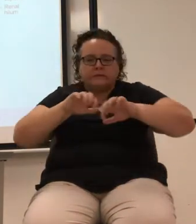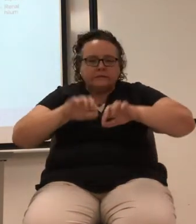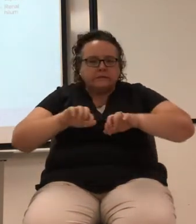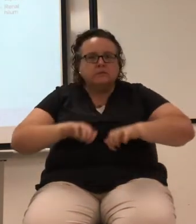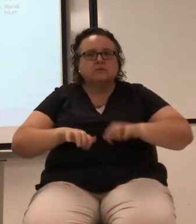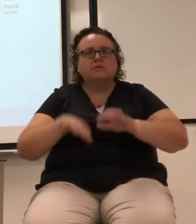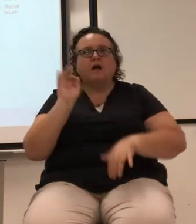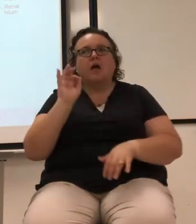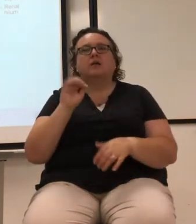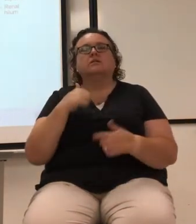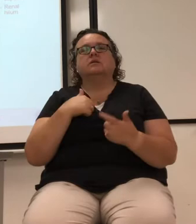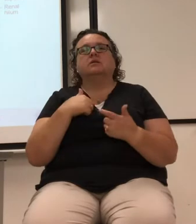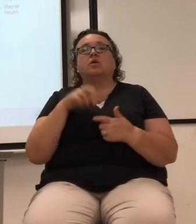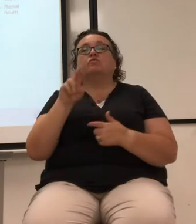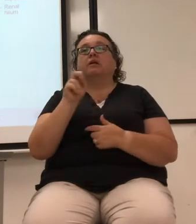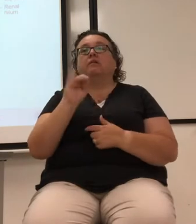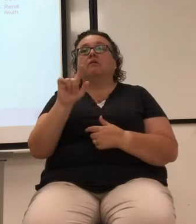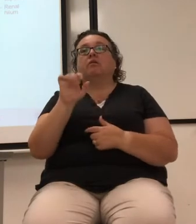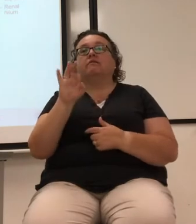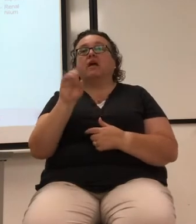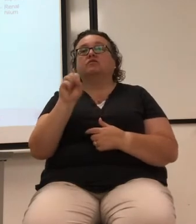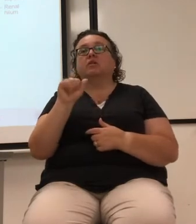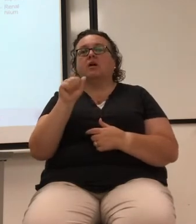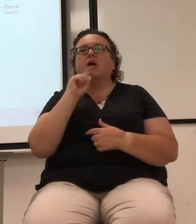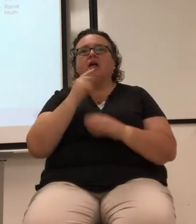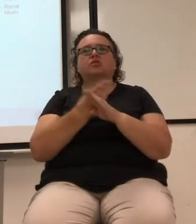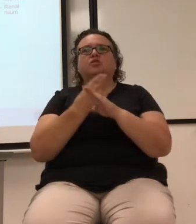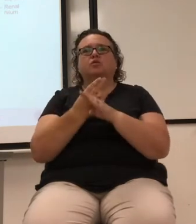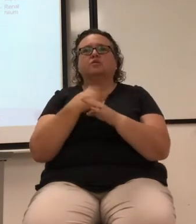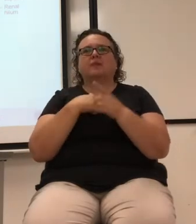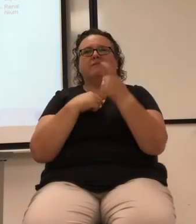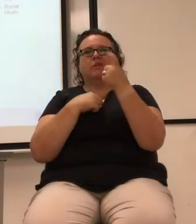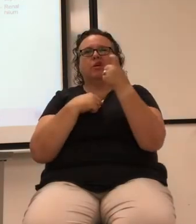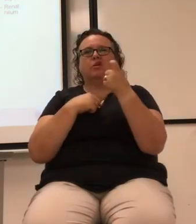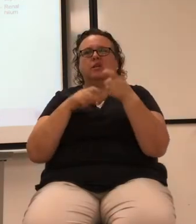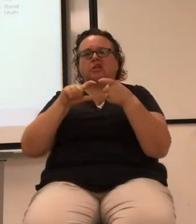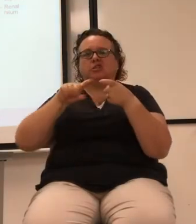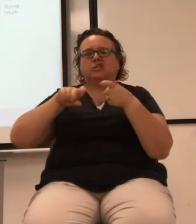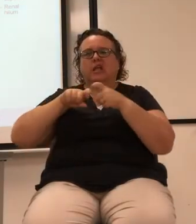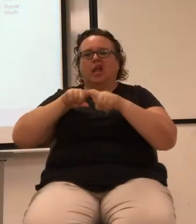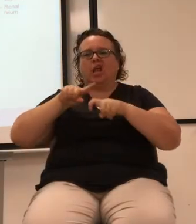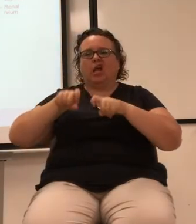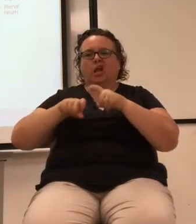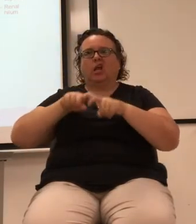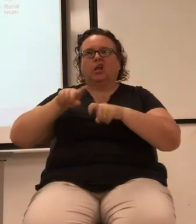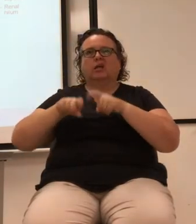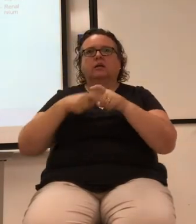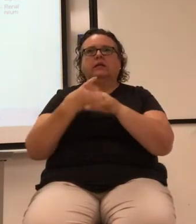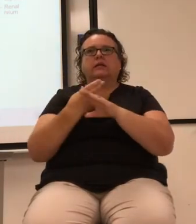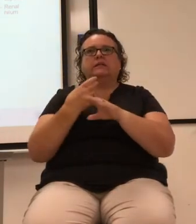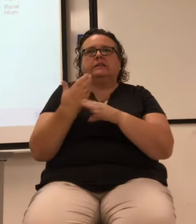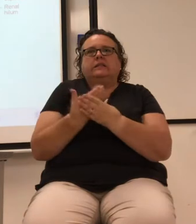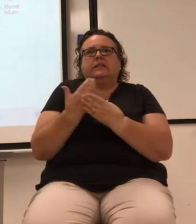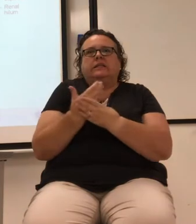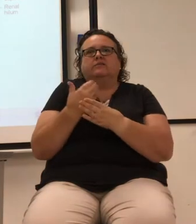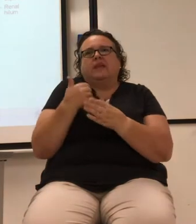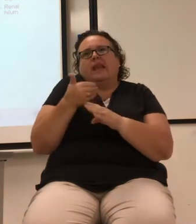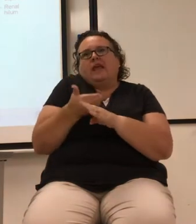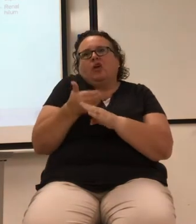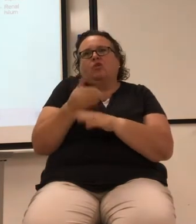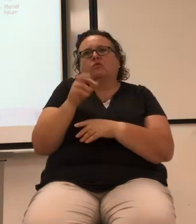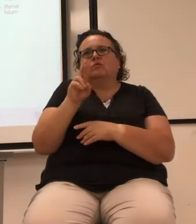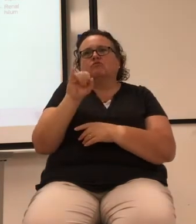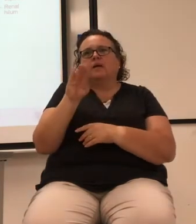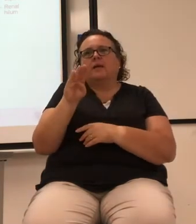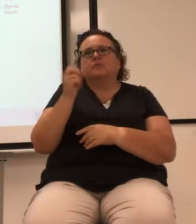renal fascia, I'll be honest, I just use my fingers and I just keep tearing stuff around rib 12 twice. Oh, there it is. And I always find it